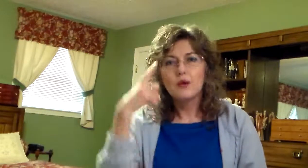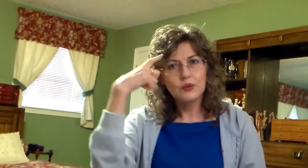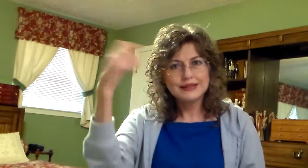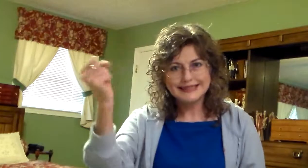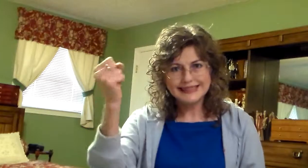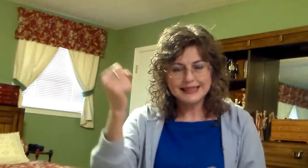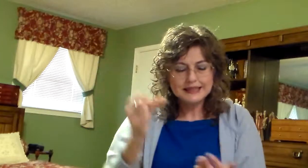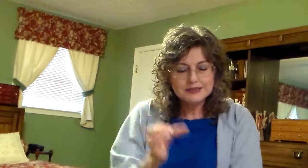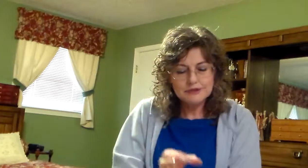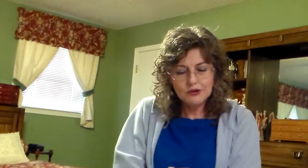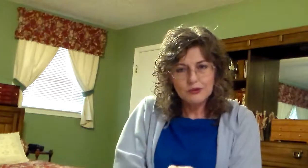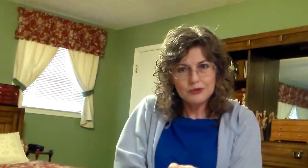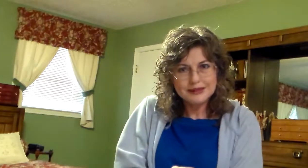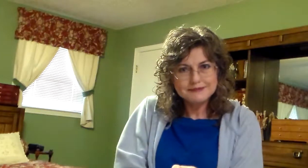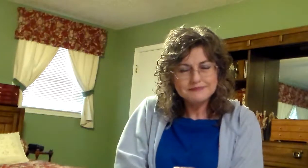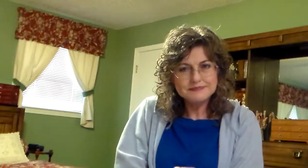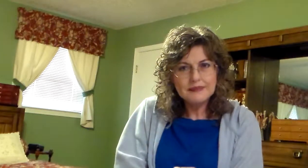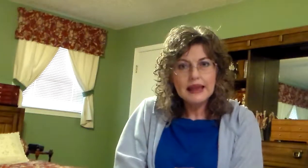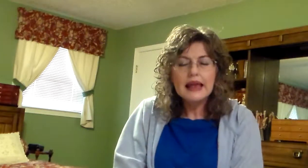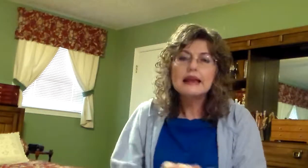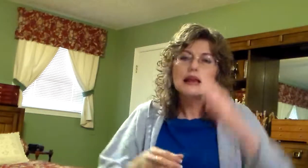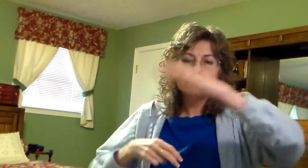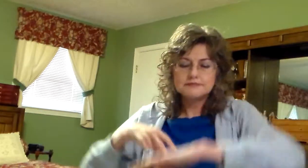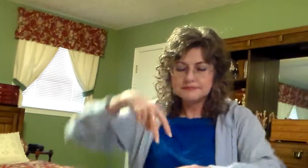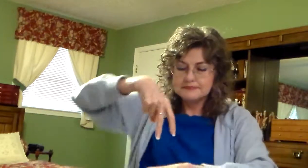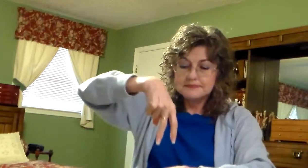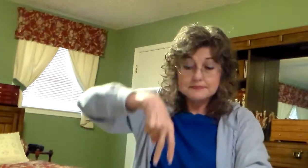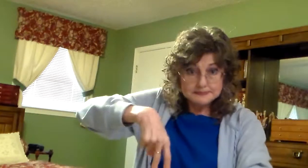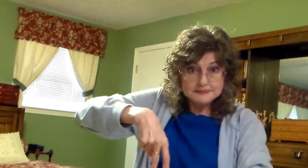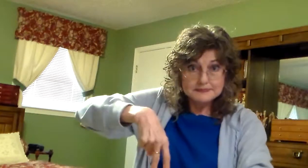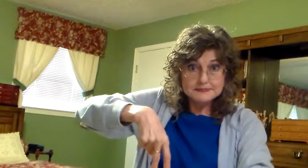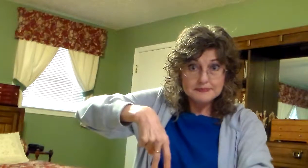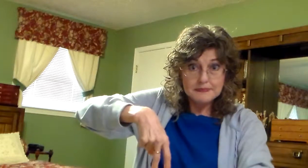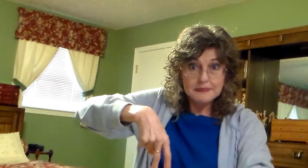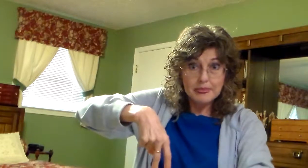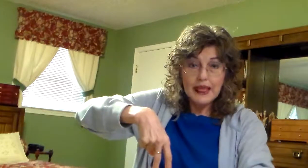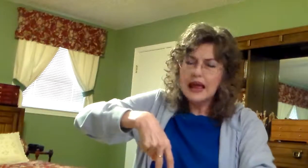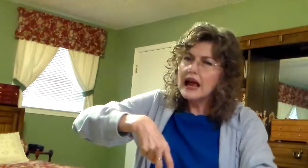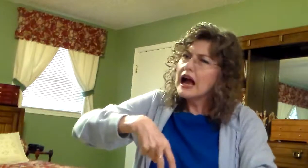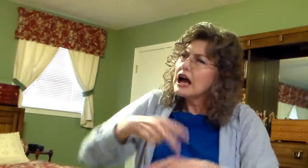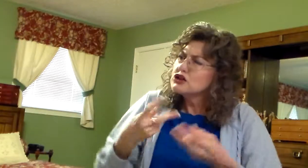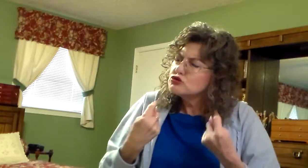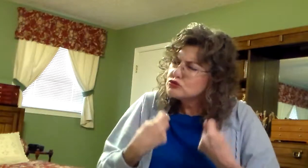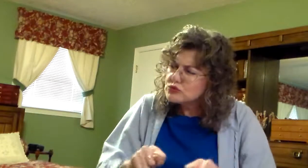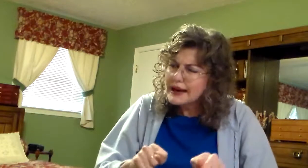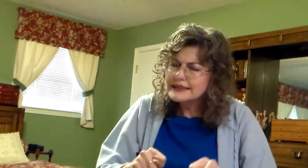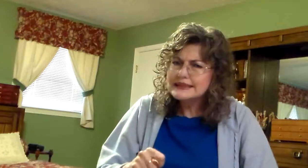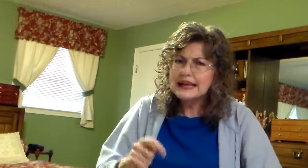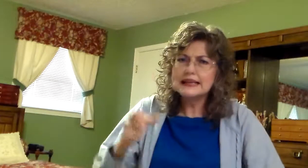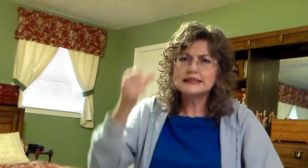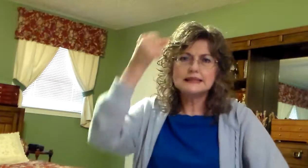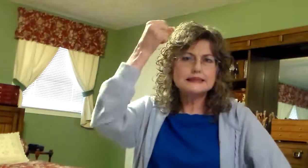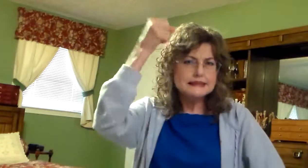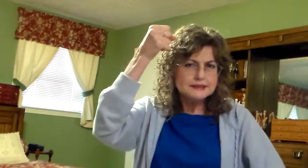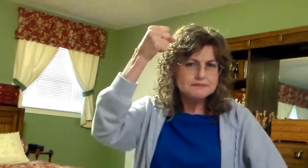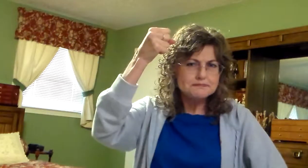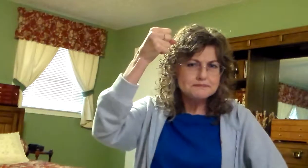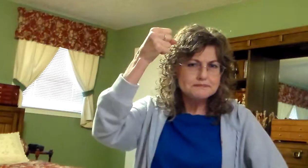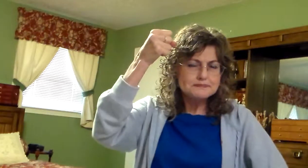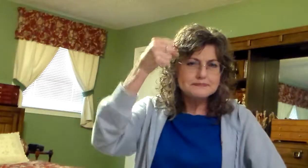my very best to stand as still as I possibly can. But sometimes, if the wind